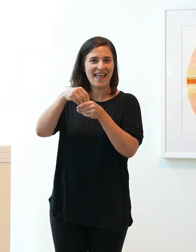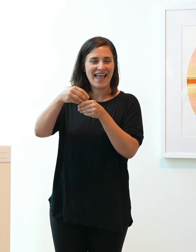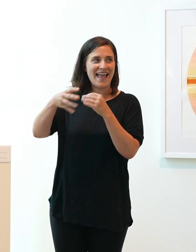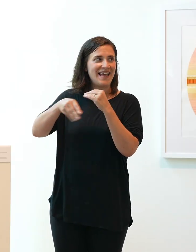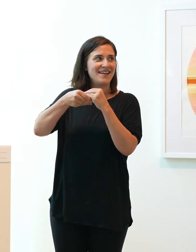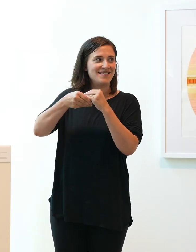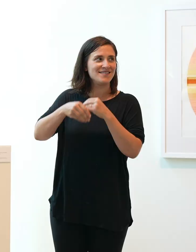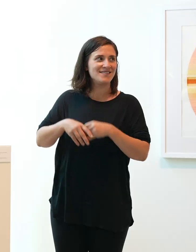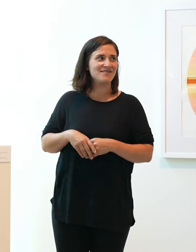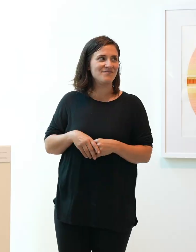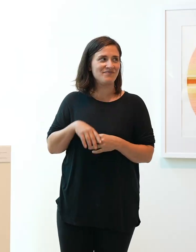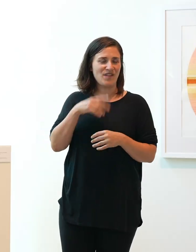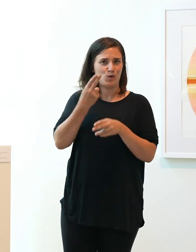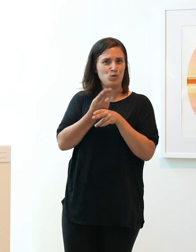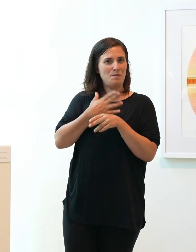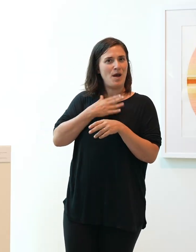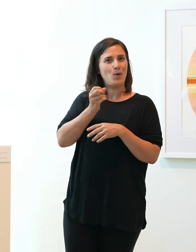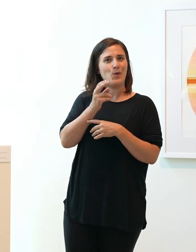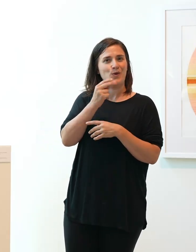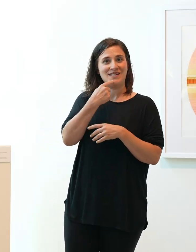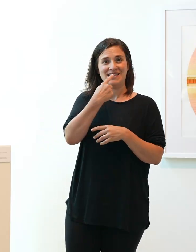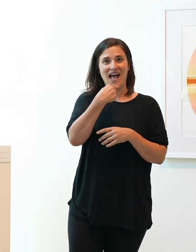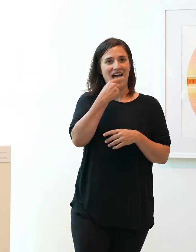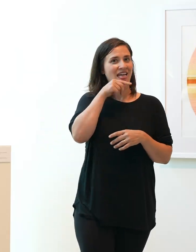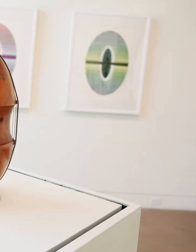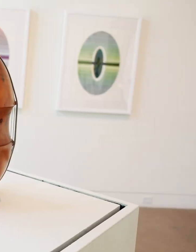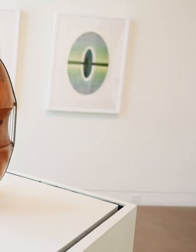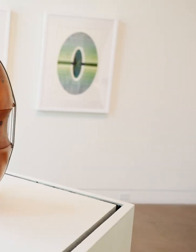Okay, so I got the tongue for it.